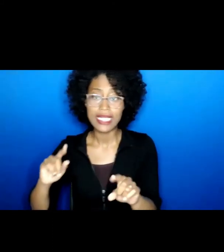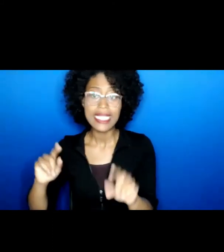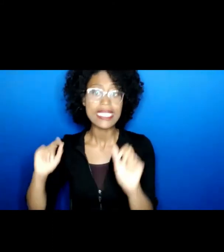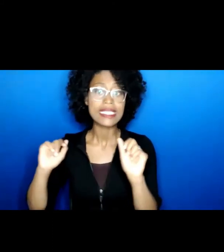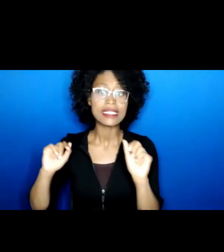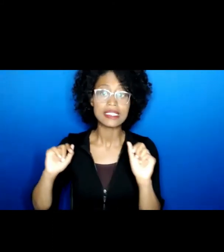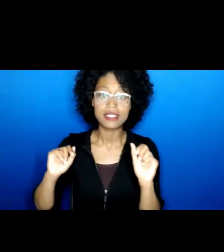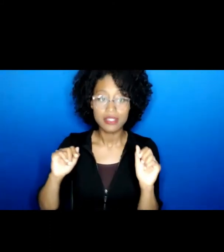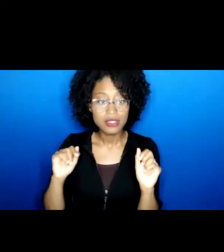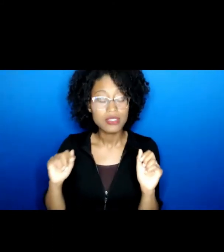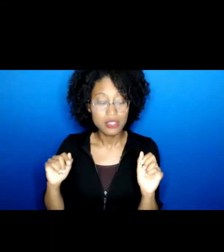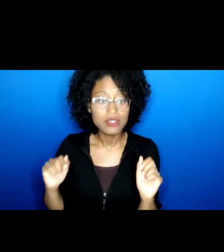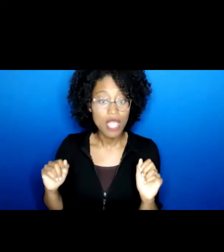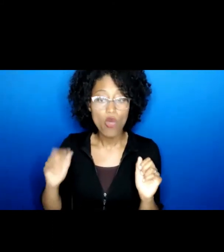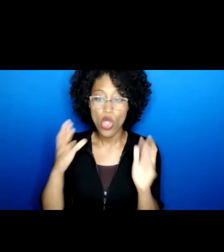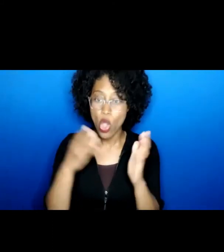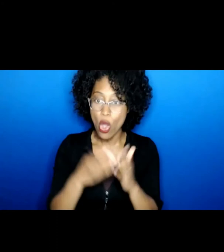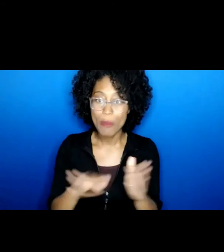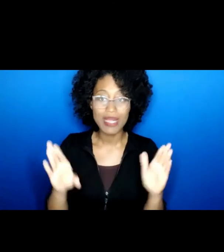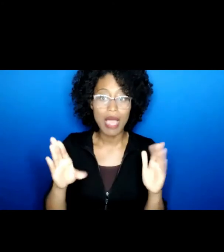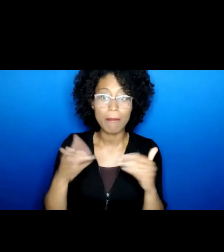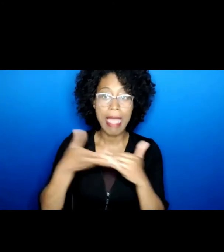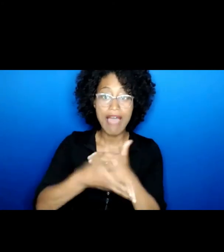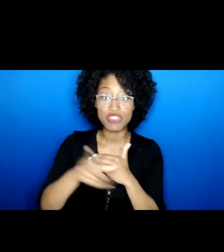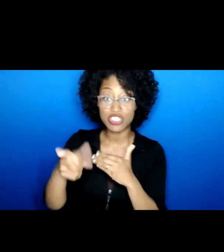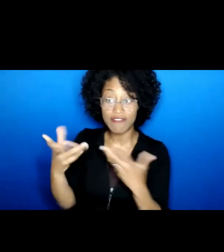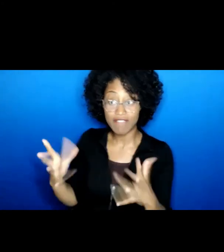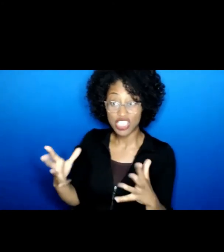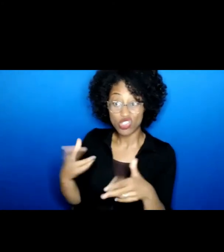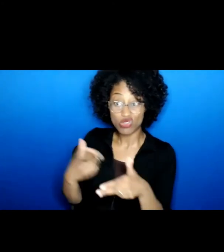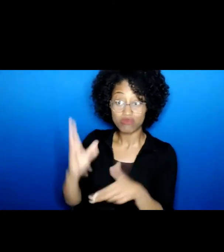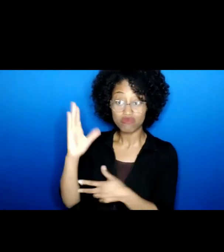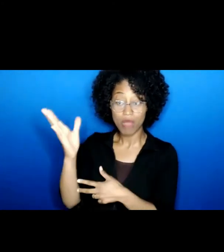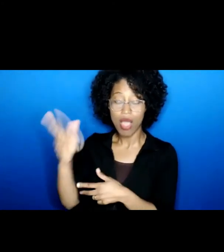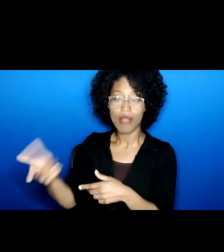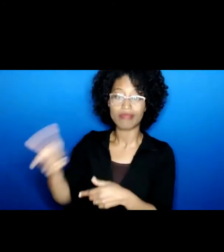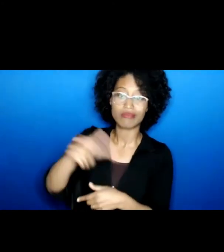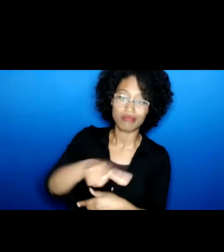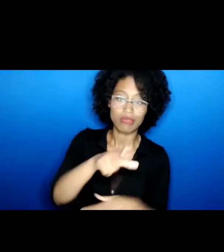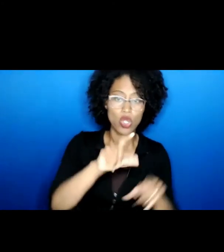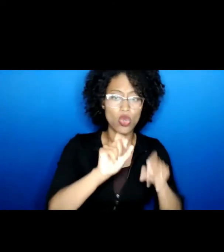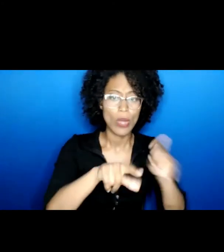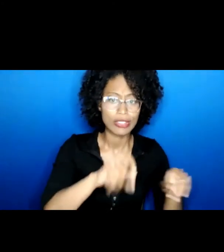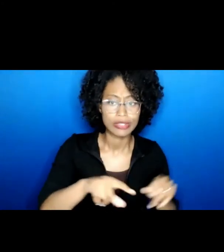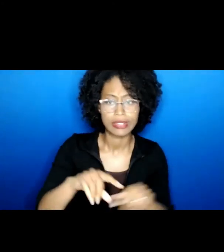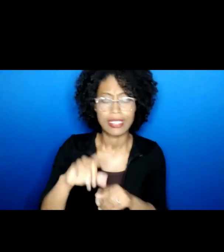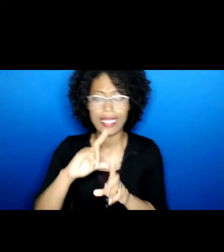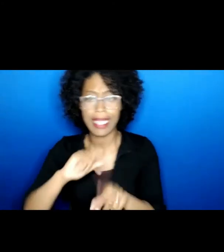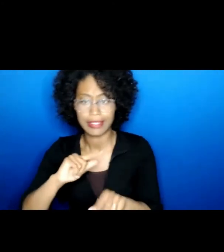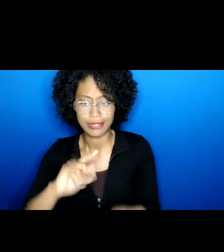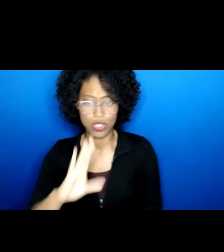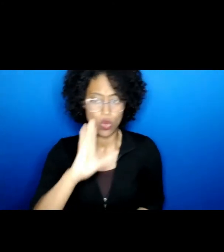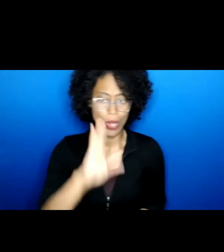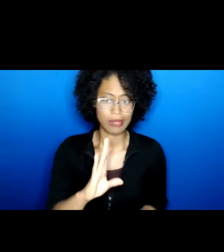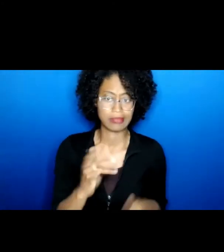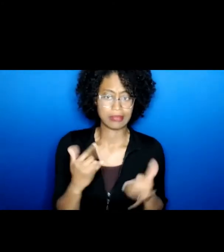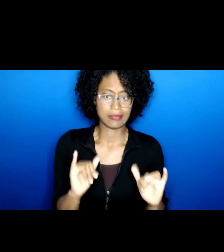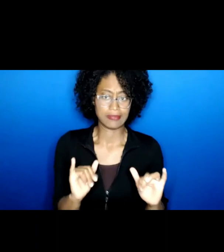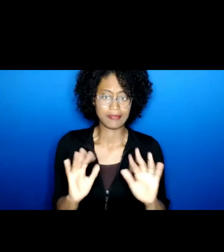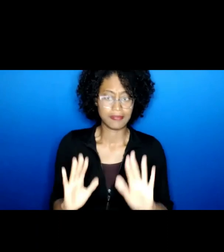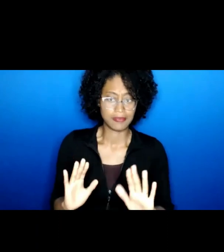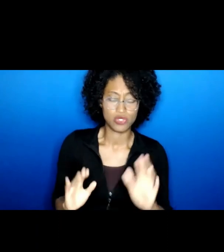we'll, open it back up for other questions or topics or things we should be thinking about